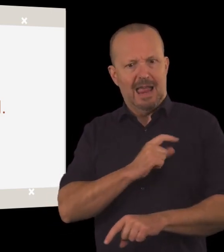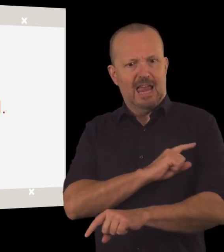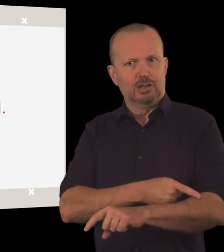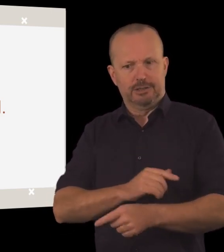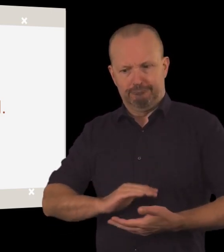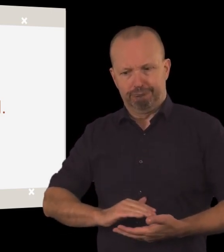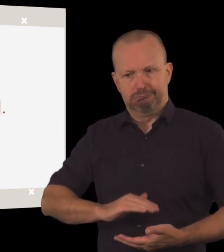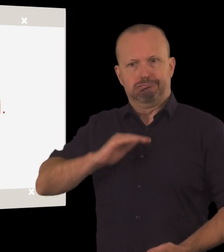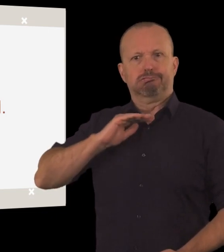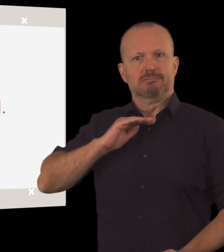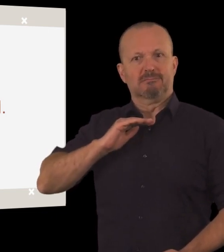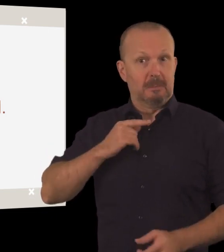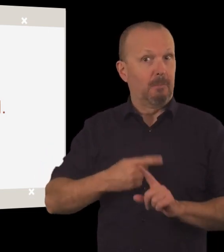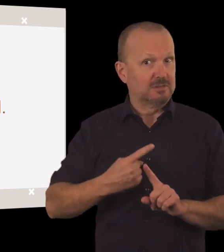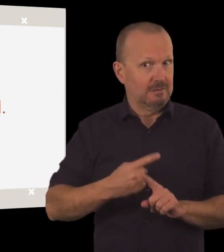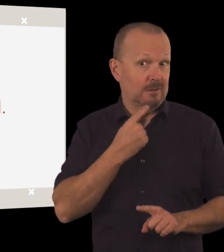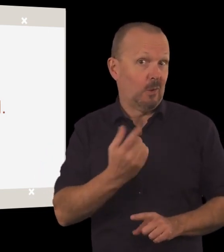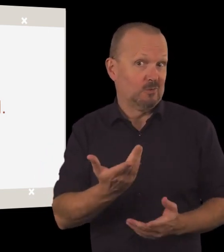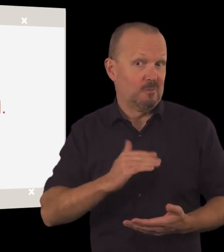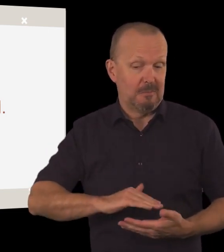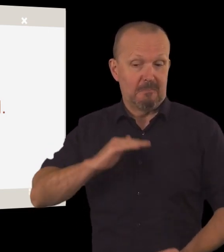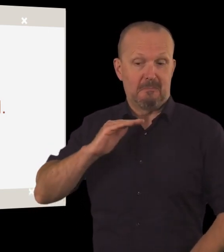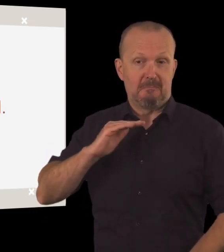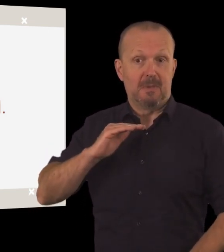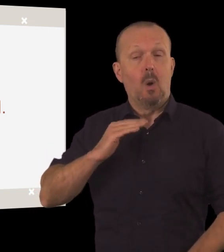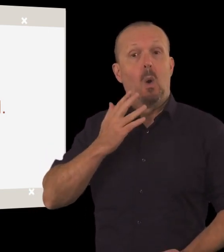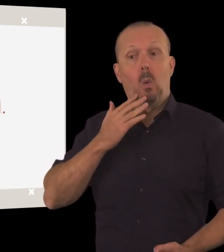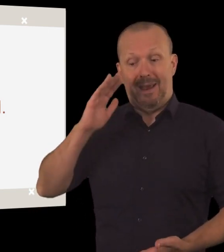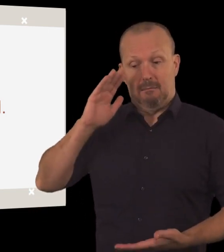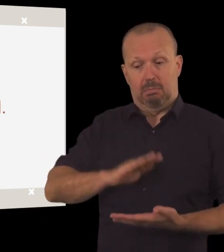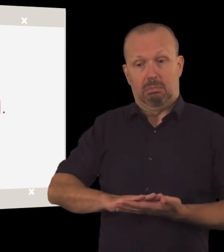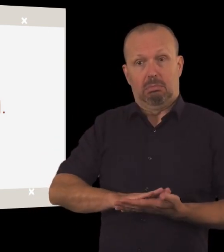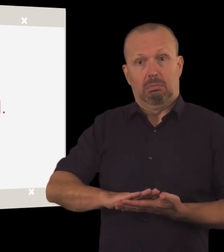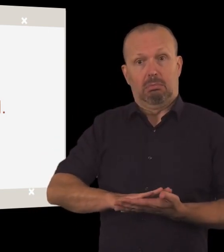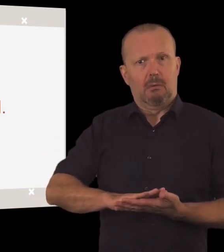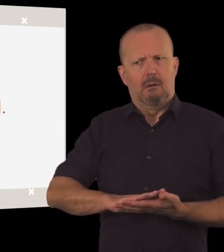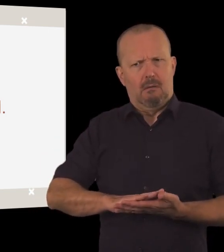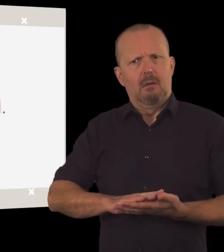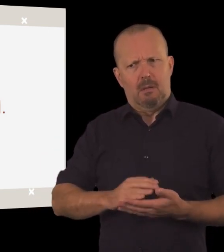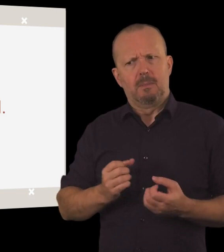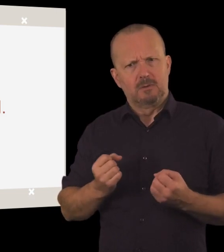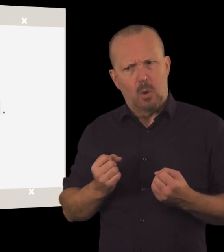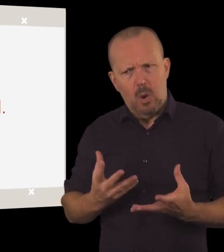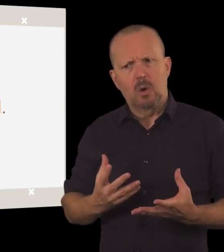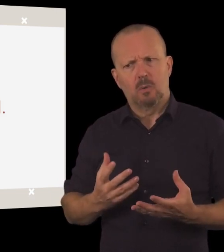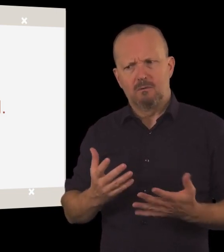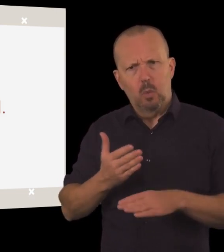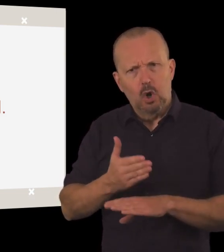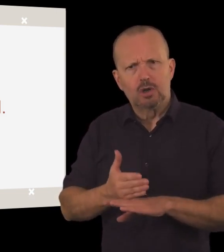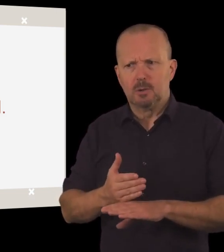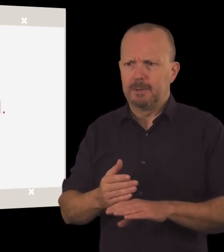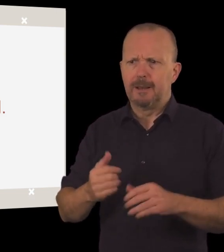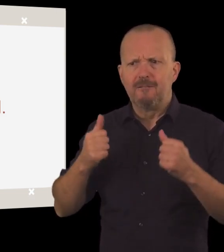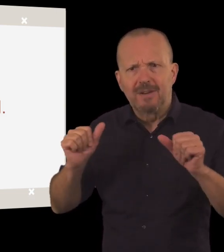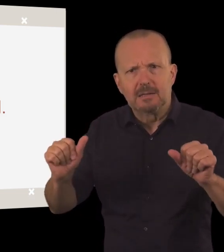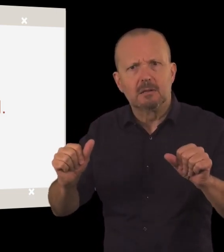of ourselves, we need to remind ourselves how amazing it is to be us. To have all these incredible skills and share them